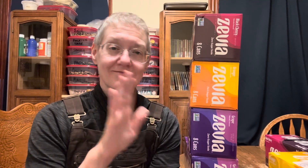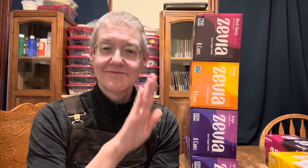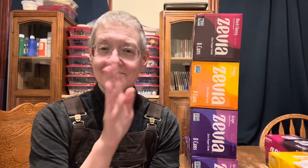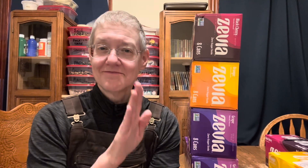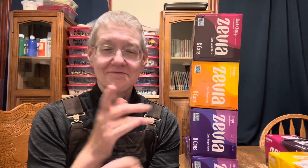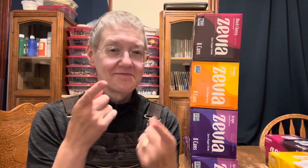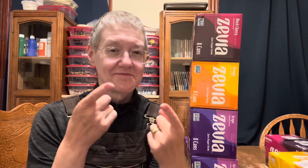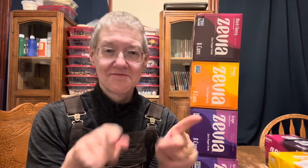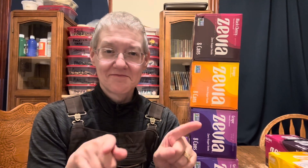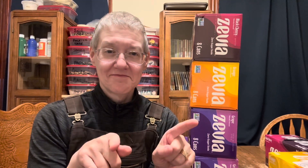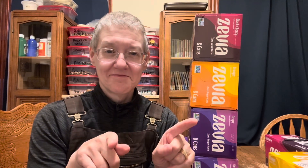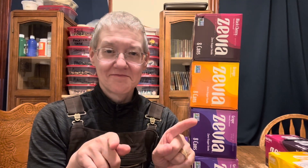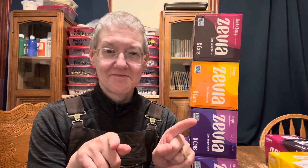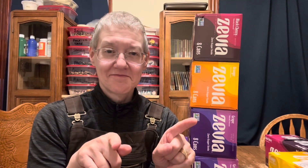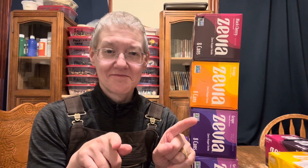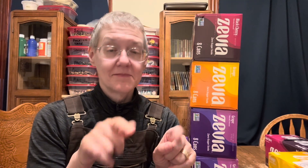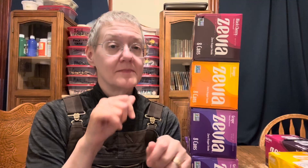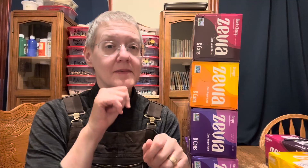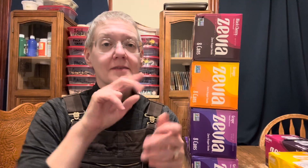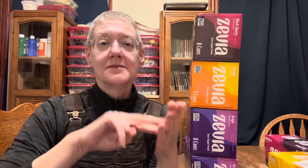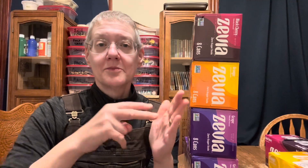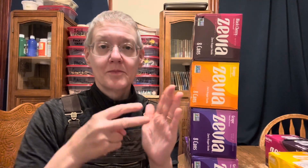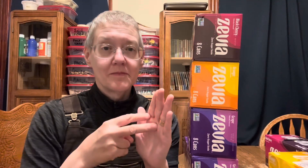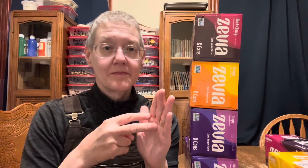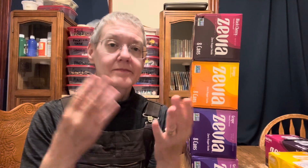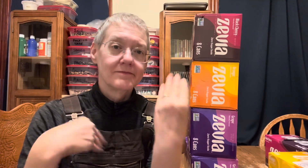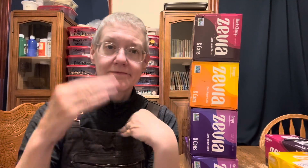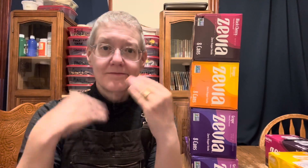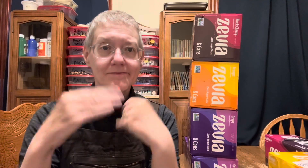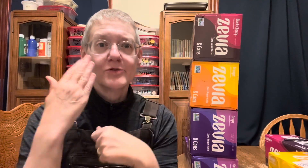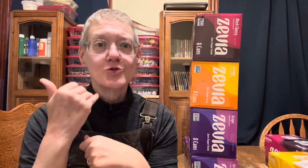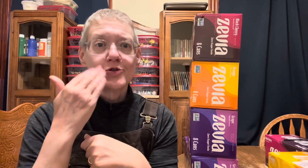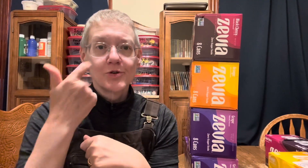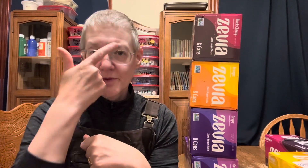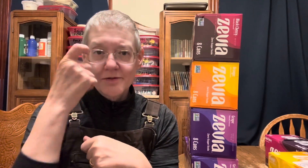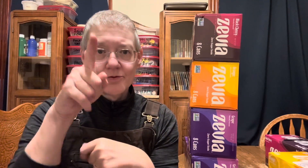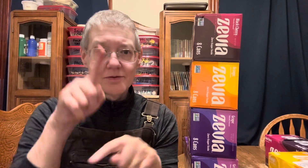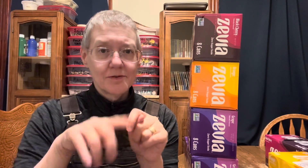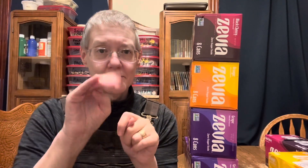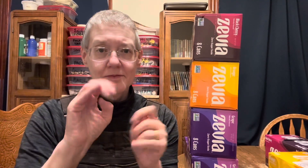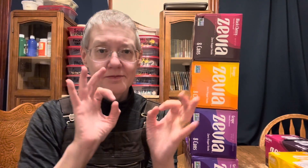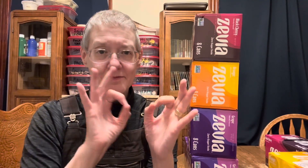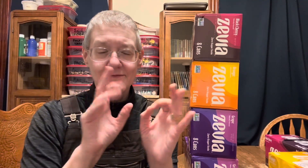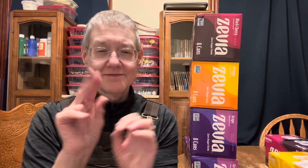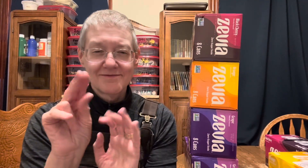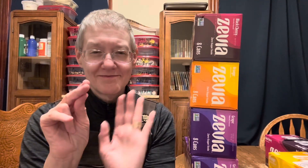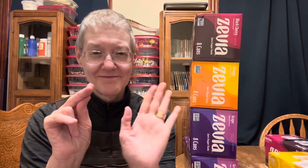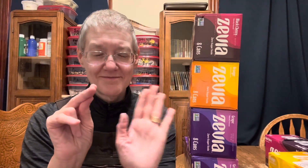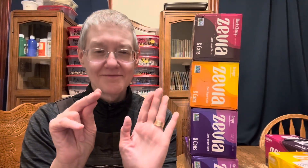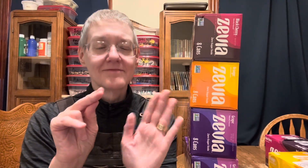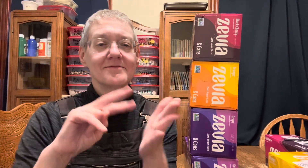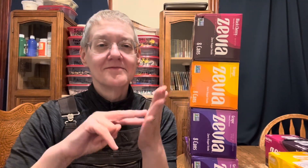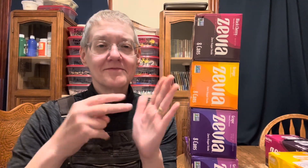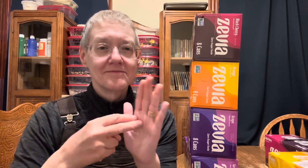Perfect is never going to happen. Doesn't mean you eat sugar all the time because you can't be perfect. No, that's not what I